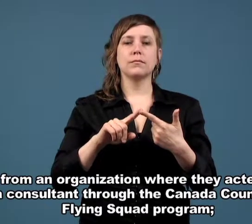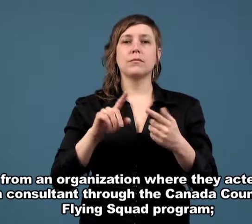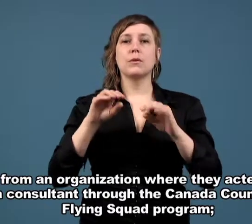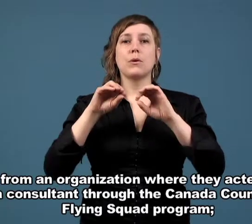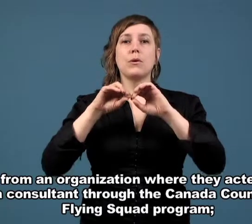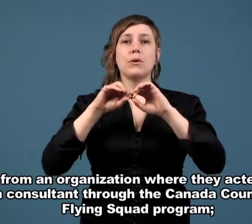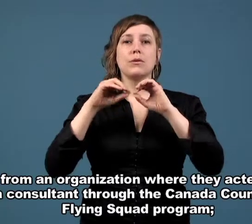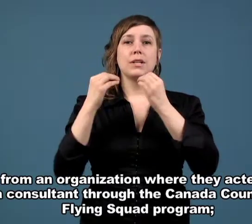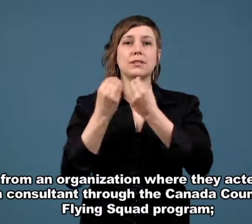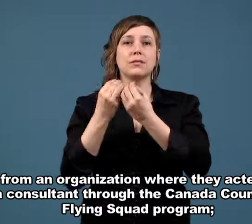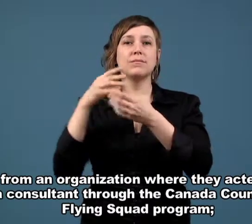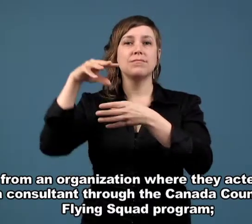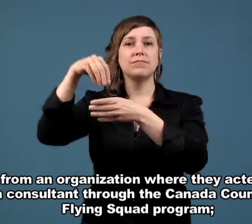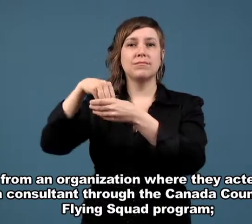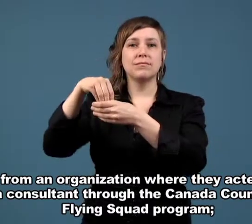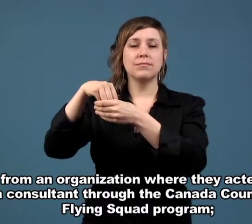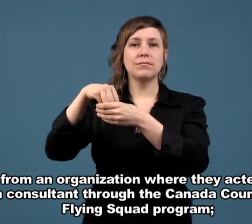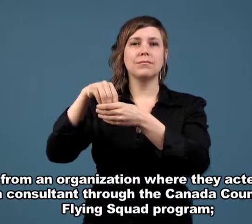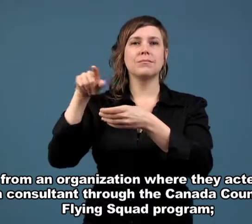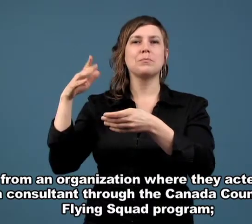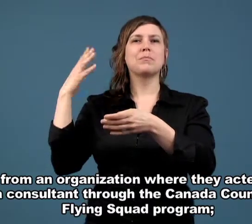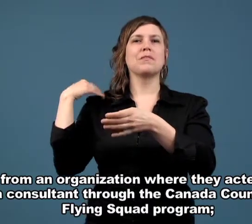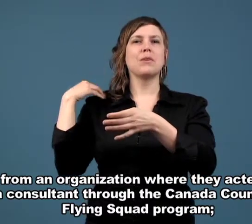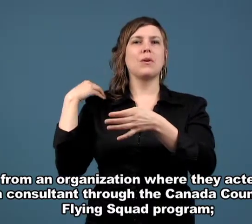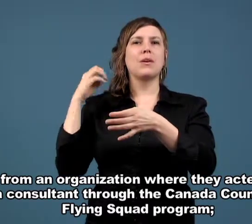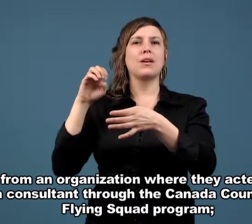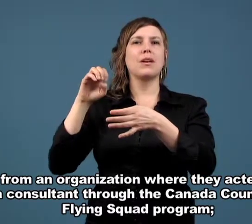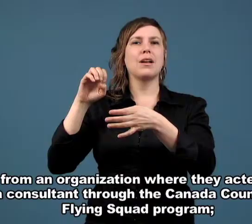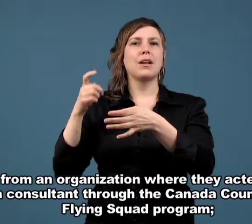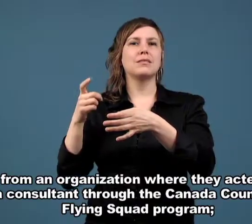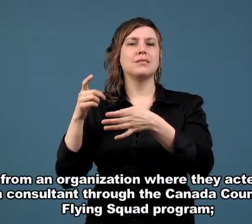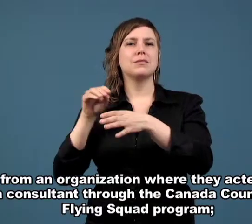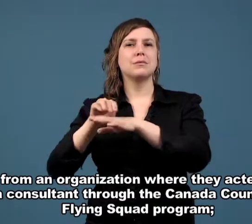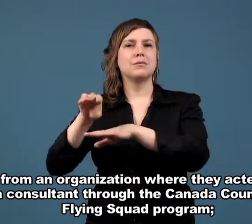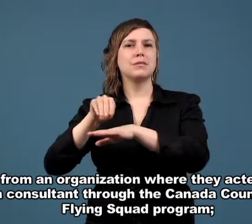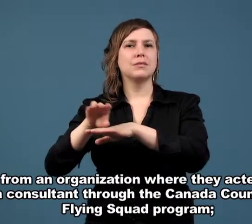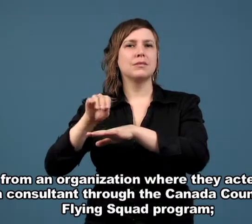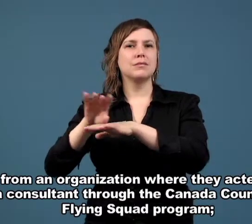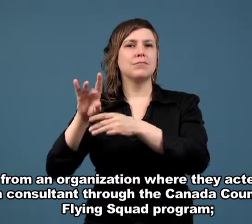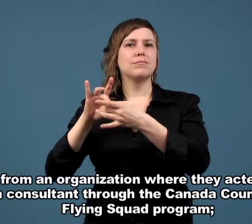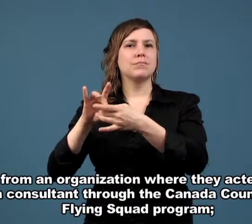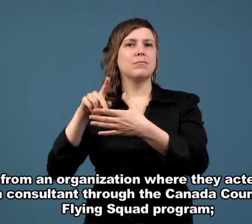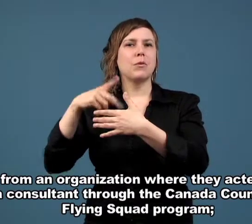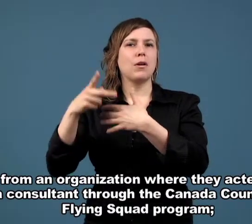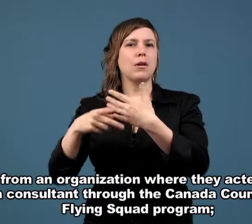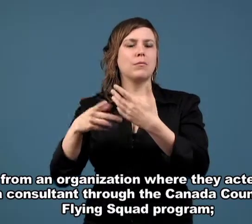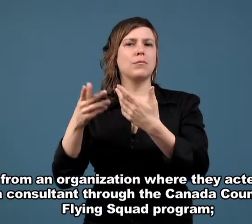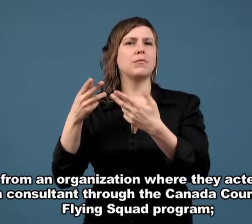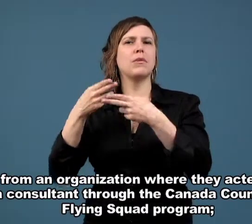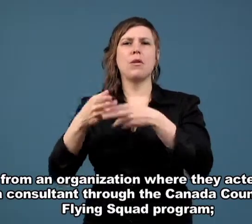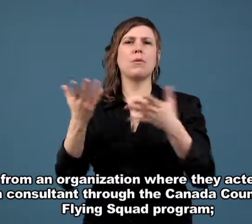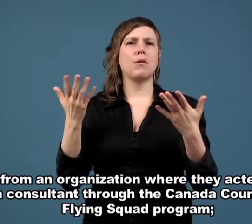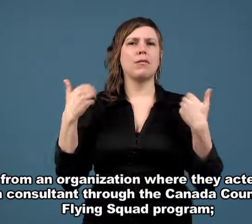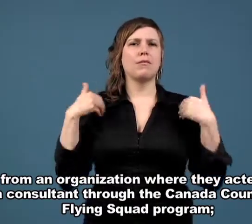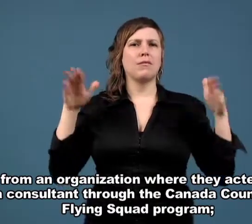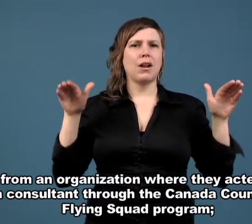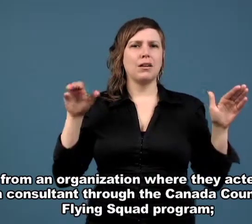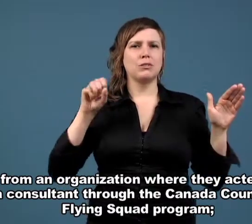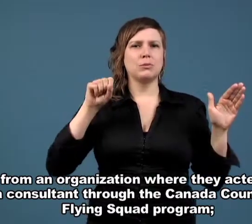from an organization where they acted as a consultant through the Canada Council's Flying Squad program,